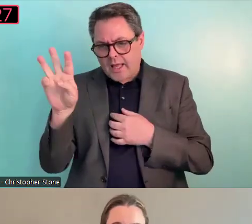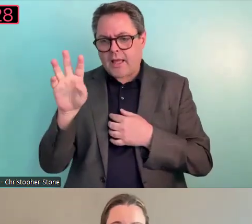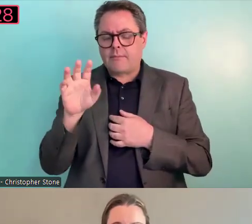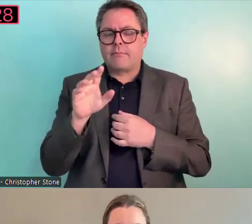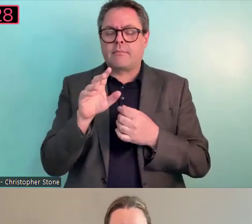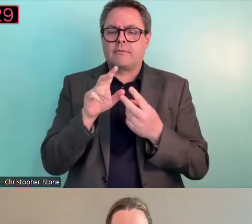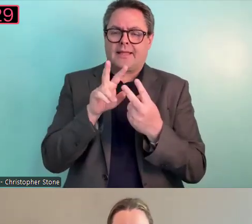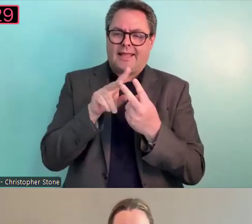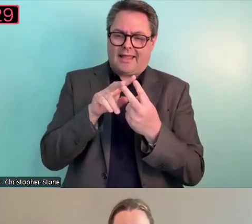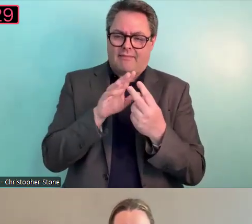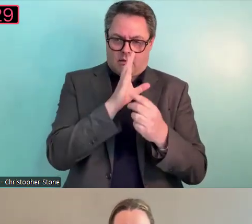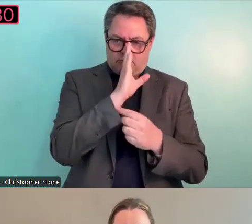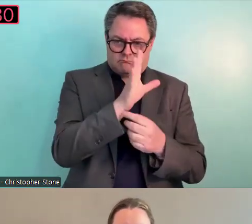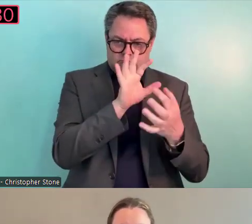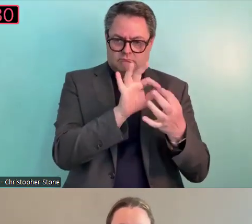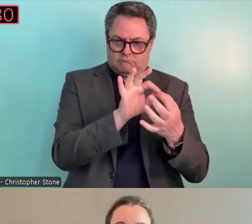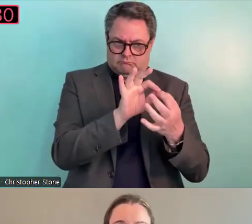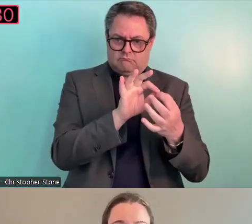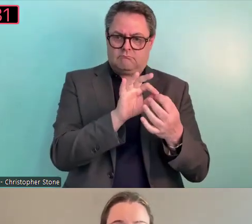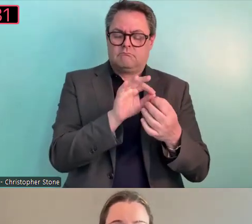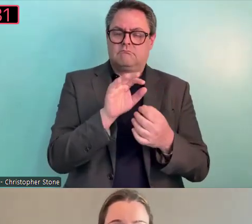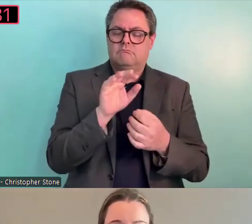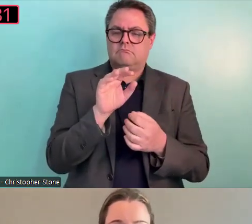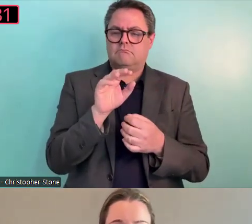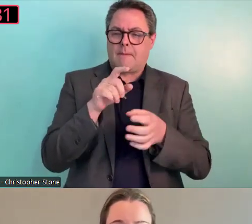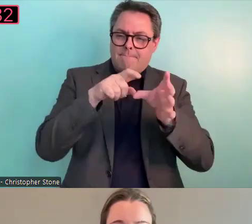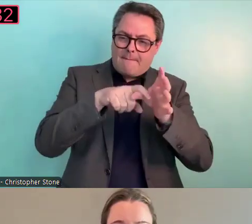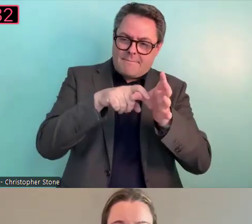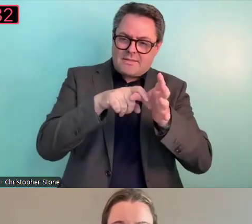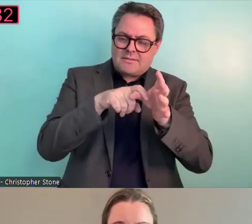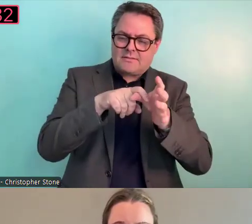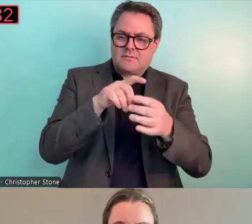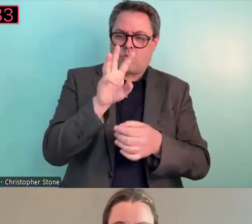around membership or about the website, either you need to contact